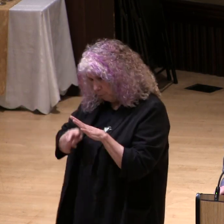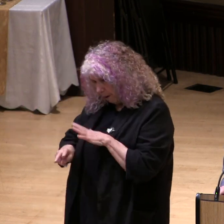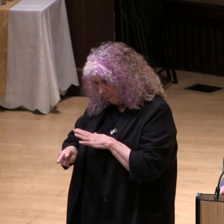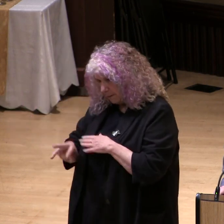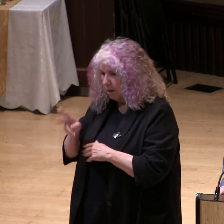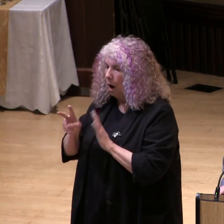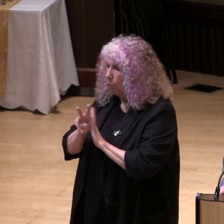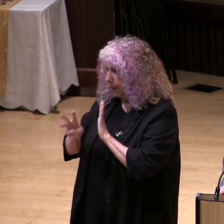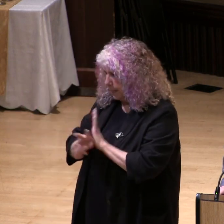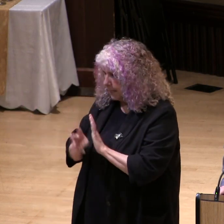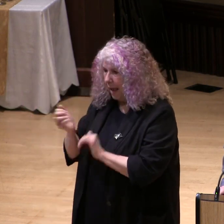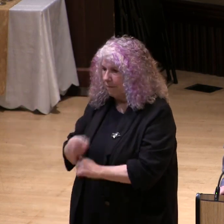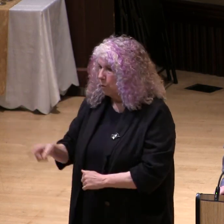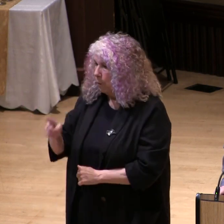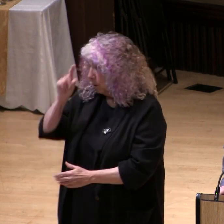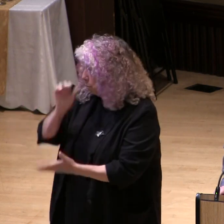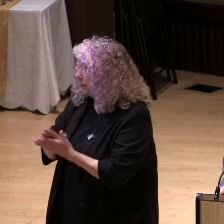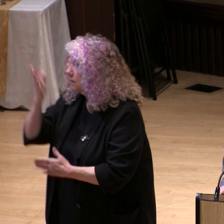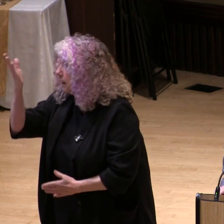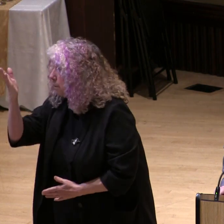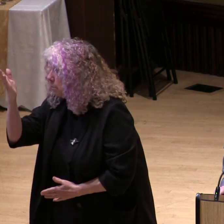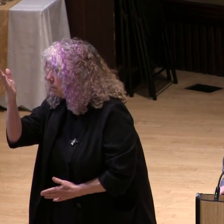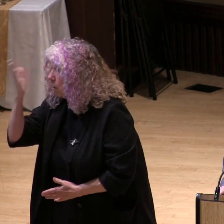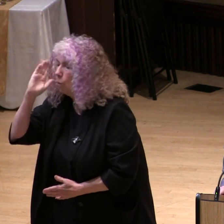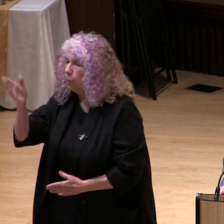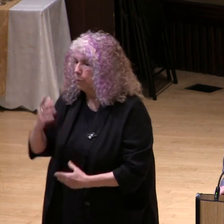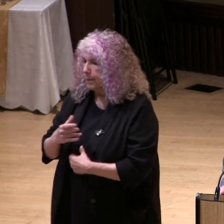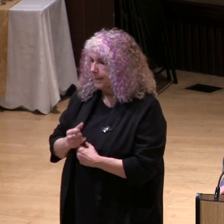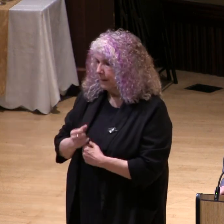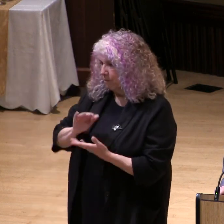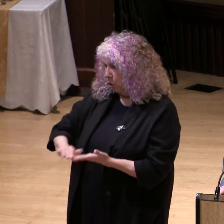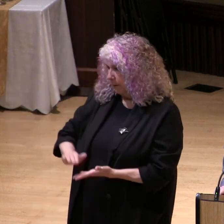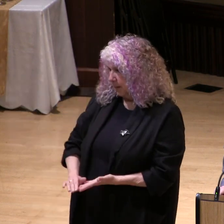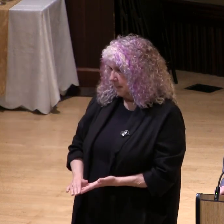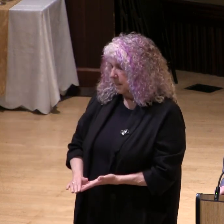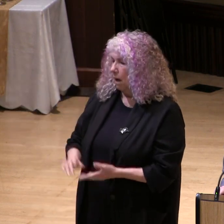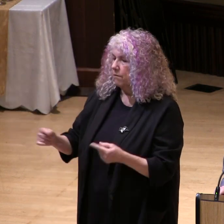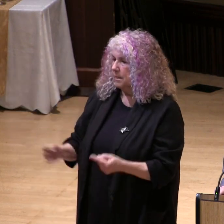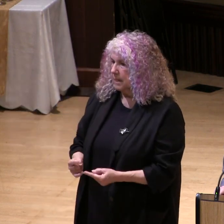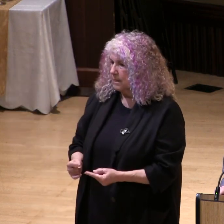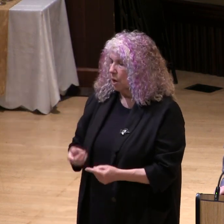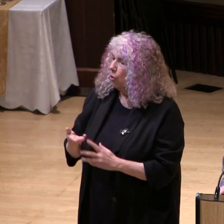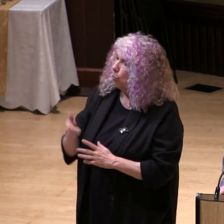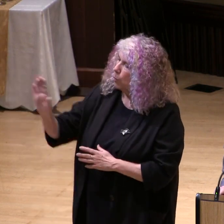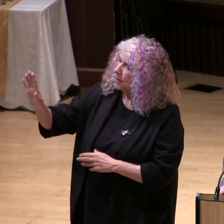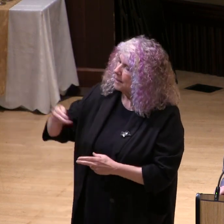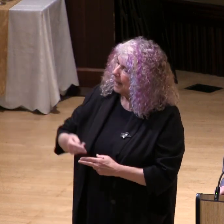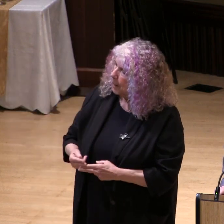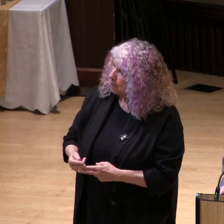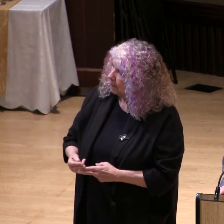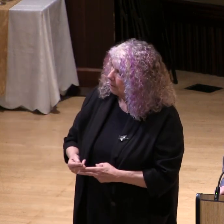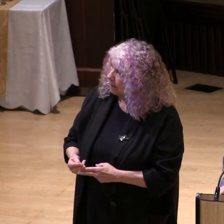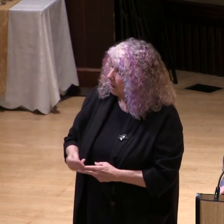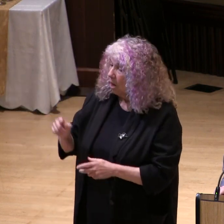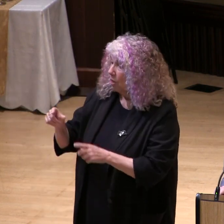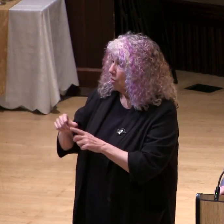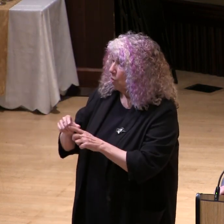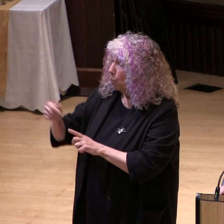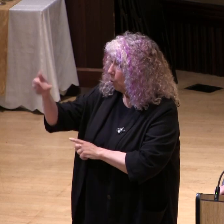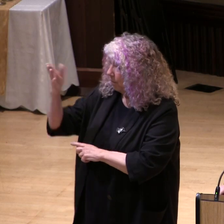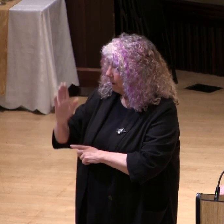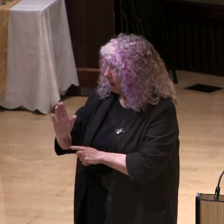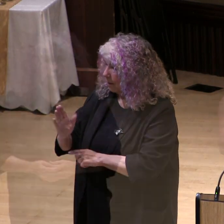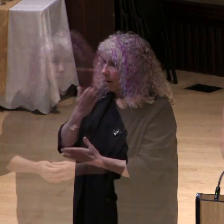bear witness that everyone who believes in him will receive forgiveness of sins through his name." The word of God.